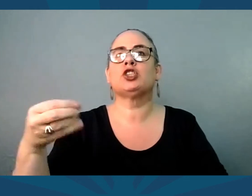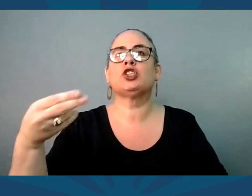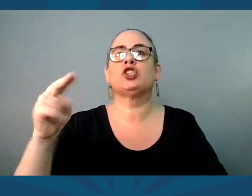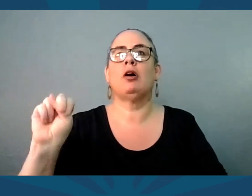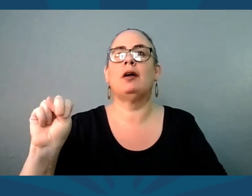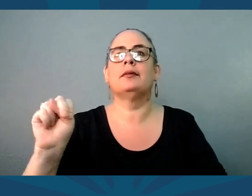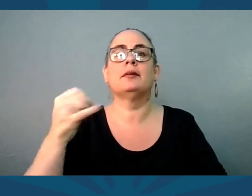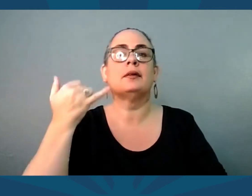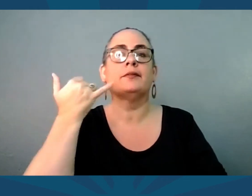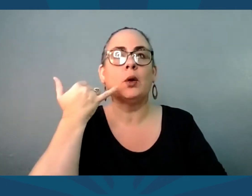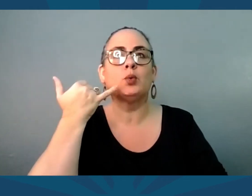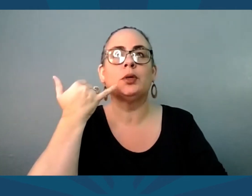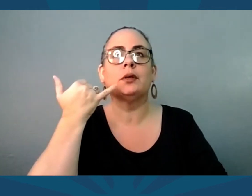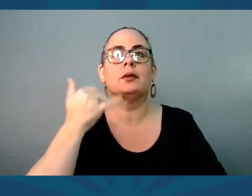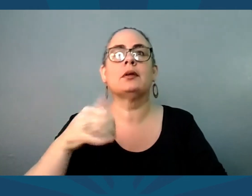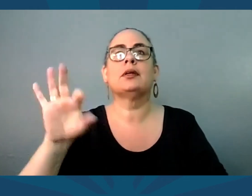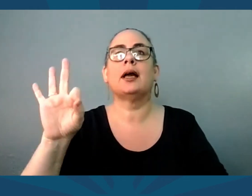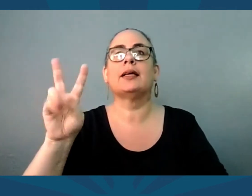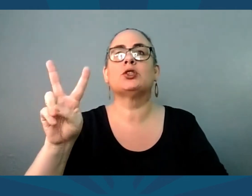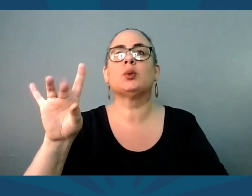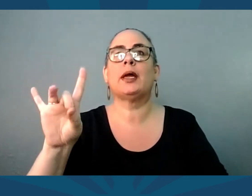Wendy John,